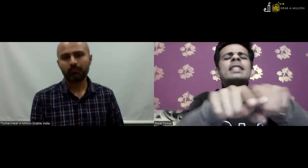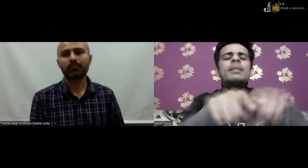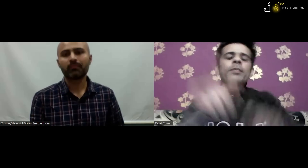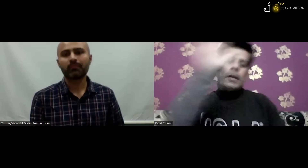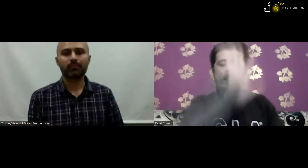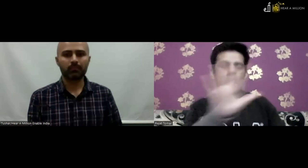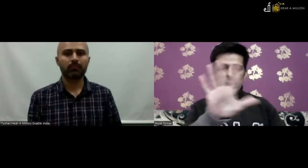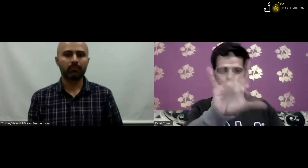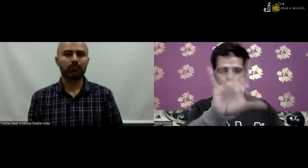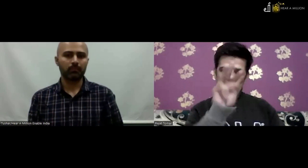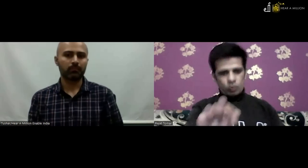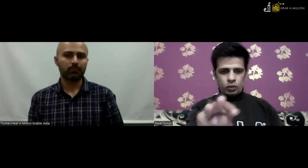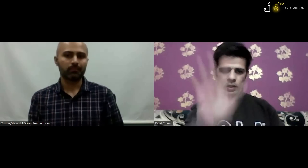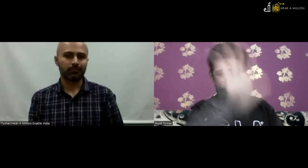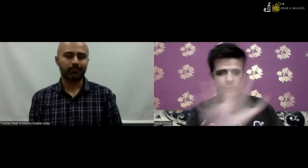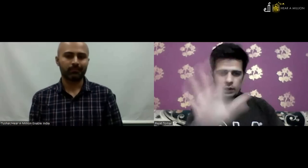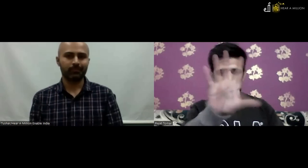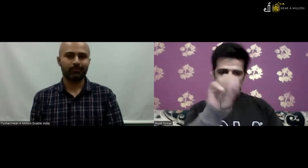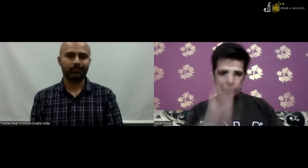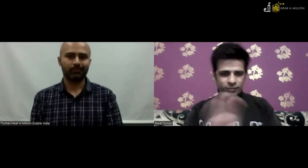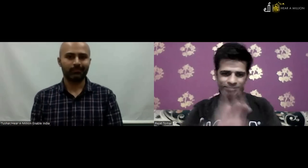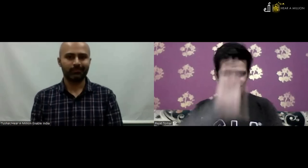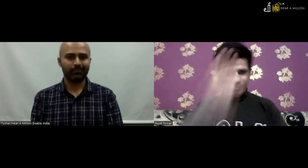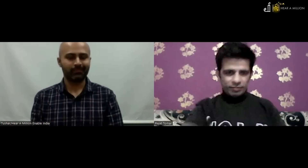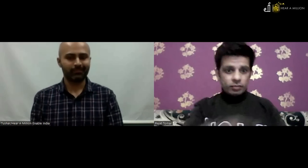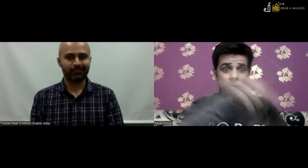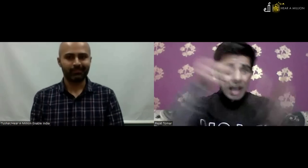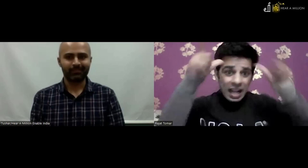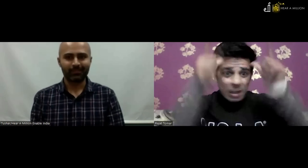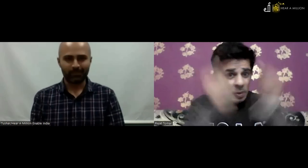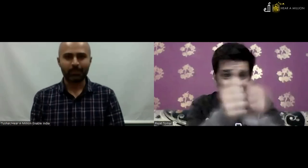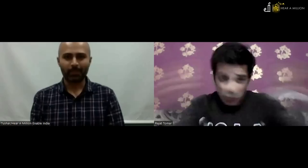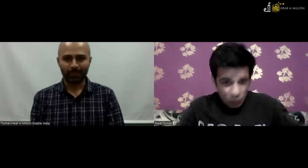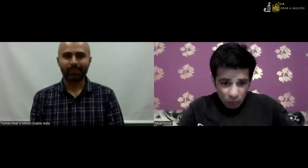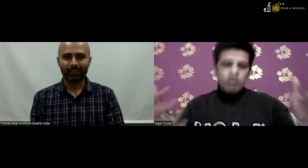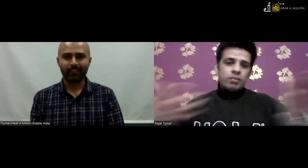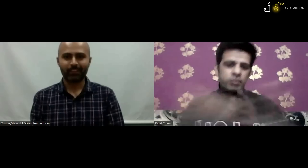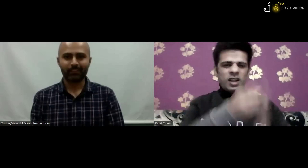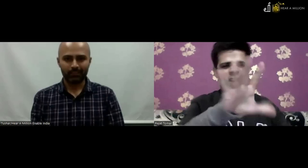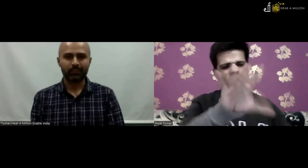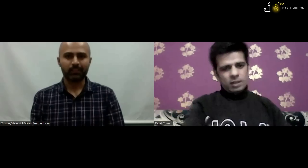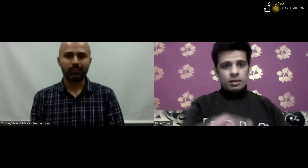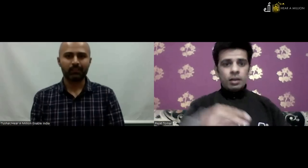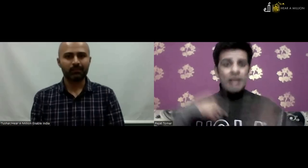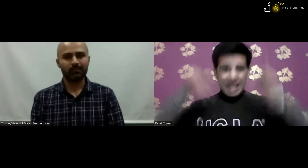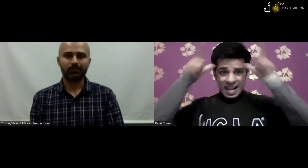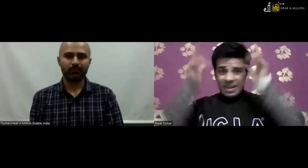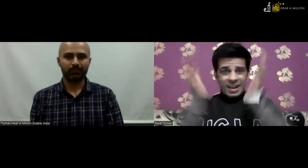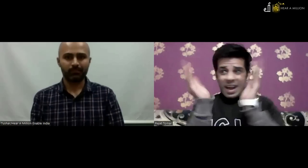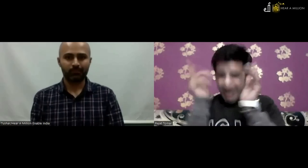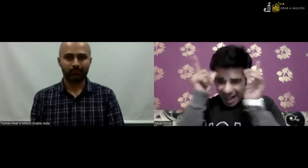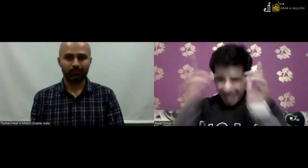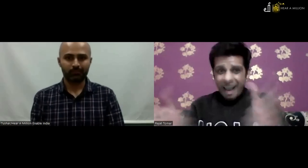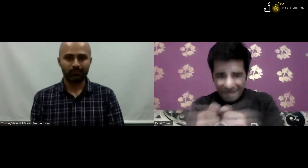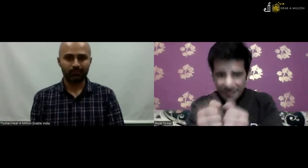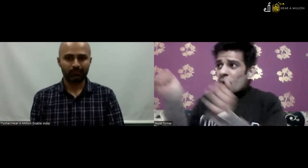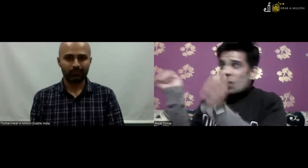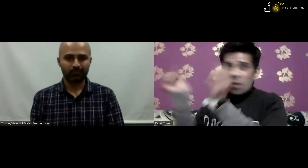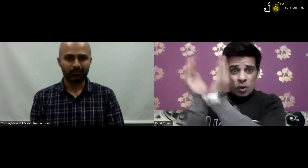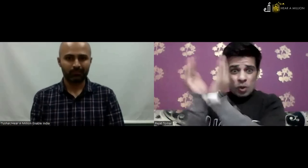have to pay 100%, and then you will not get the claim. So they told them that if there would be